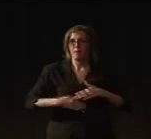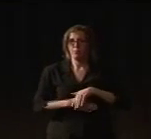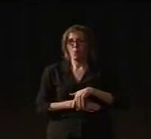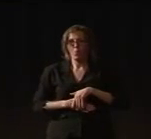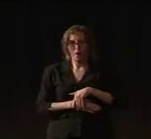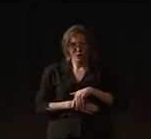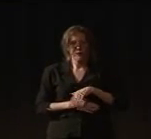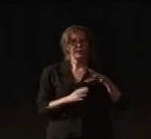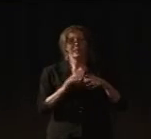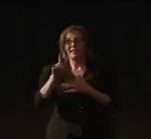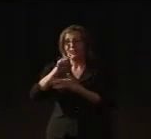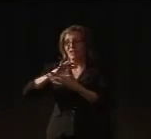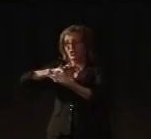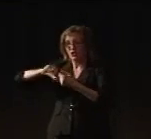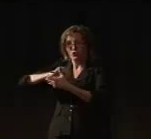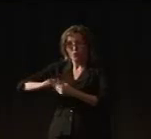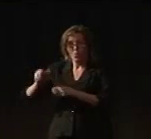Venice,